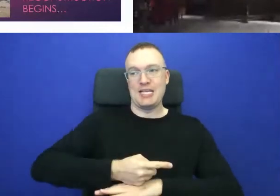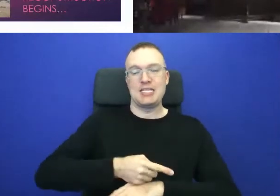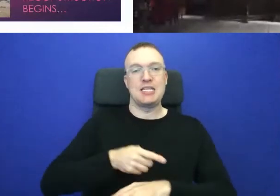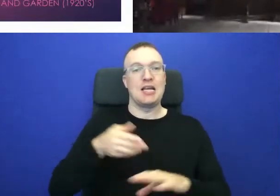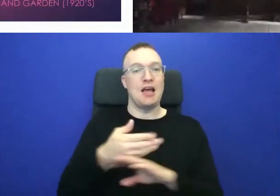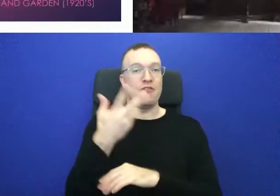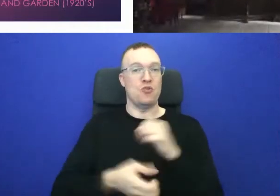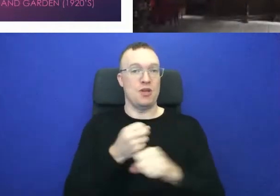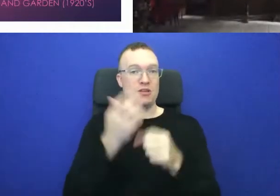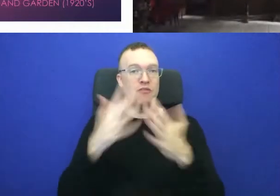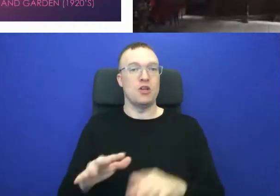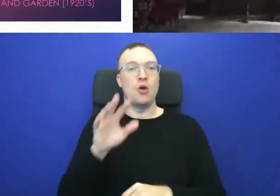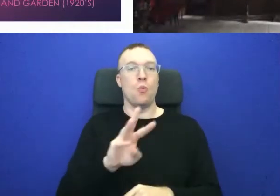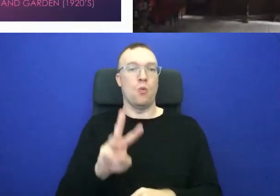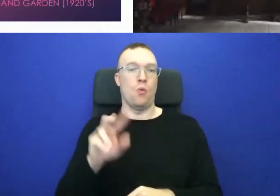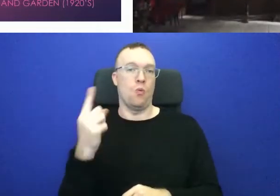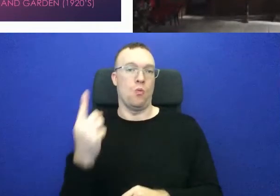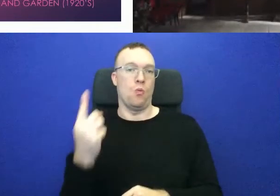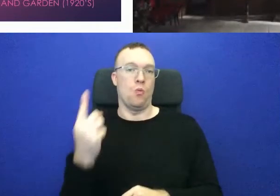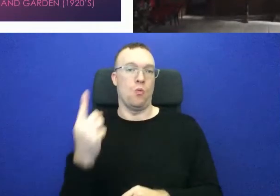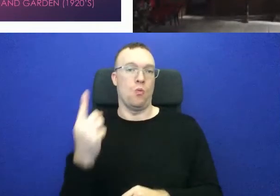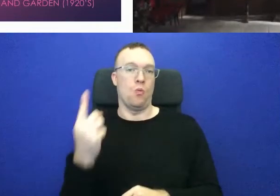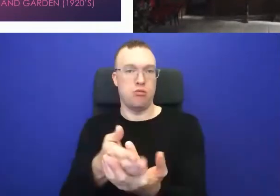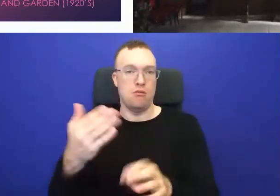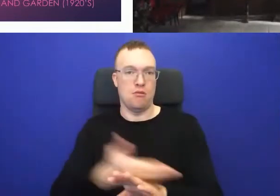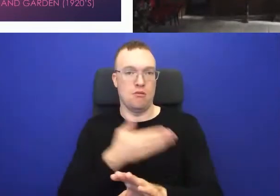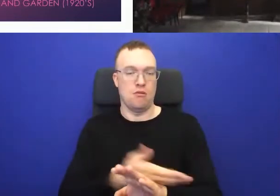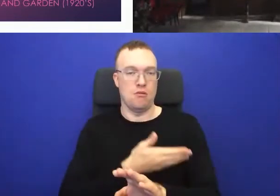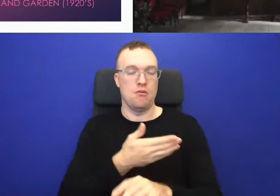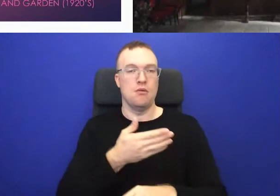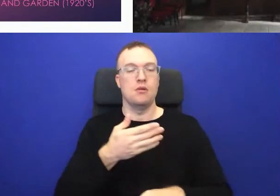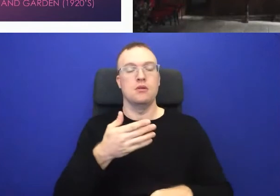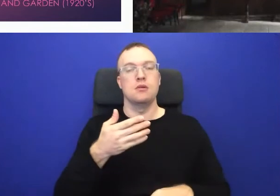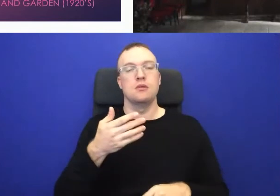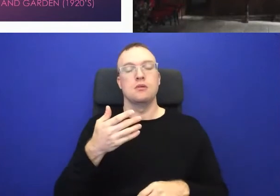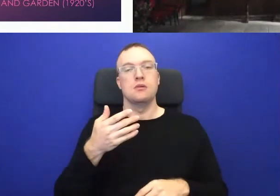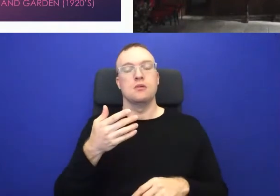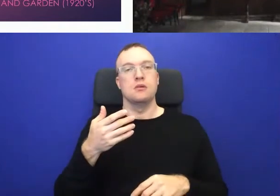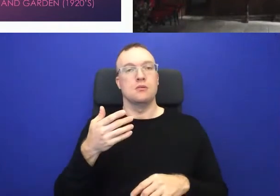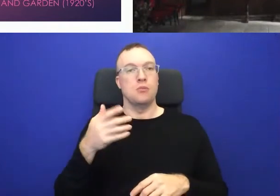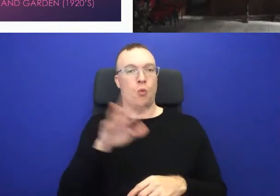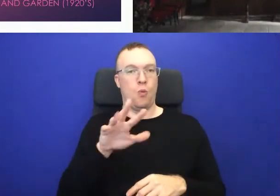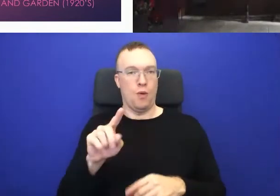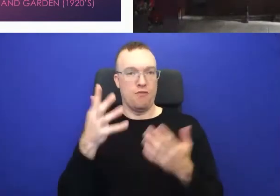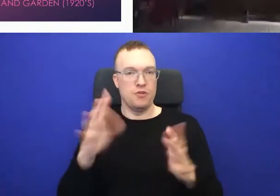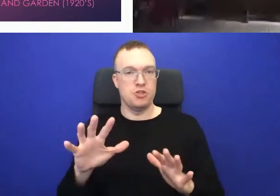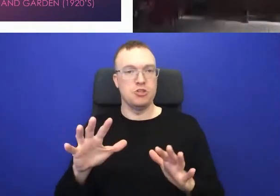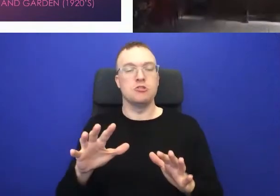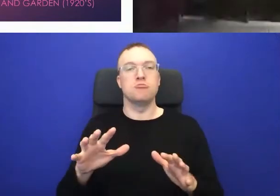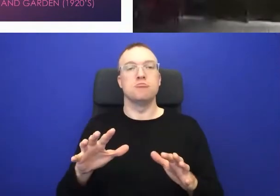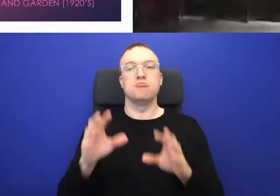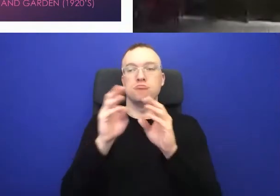years, World War I interrupts the reconstruction. But after the armistice in